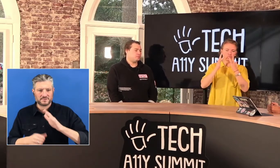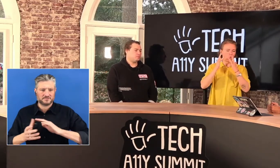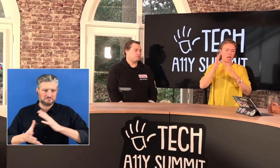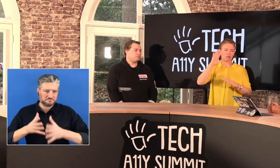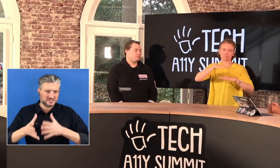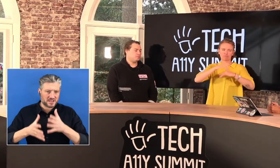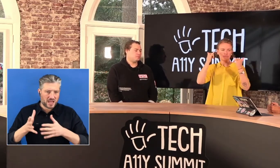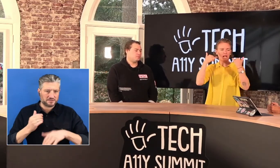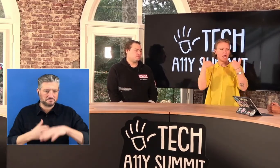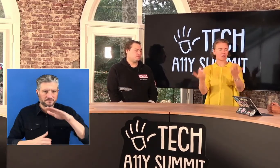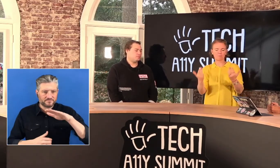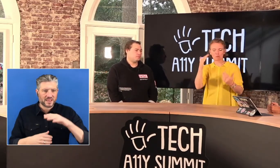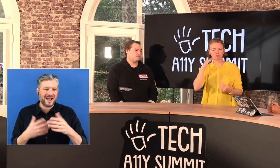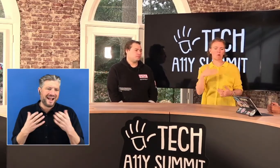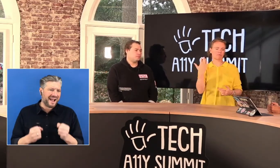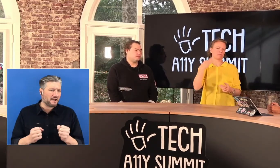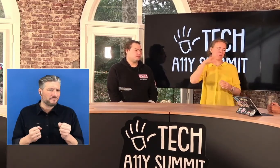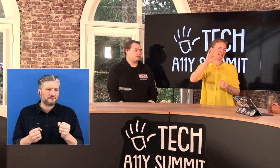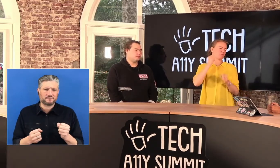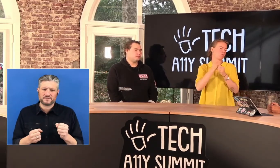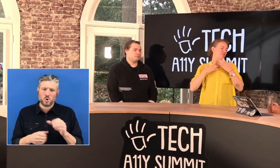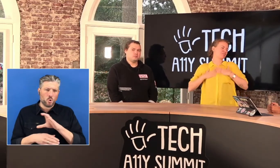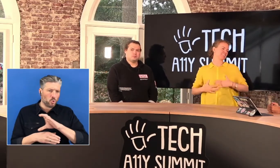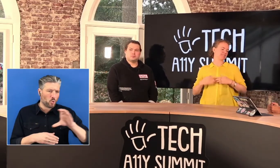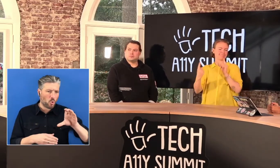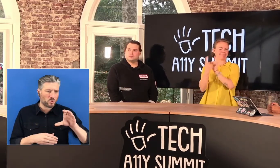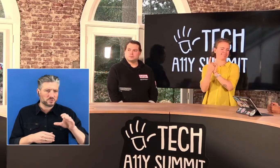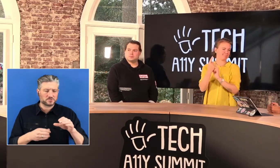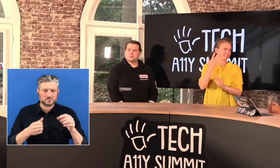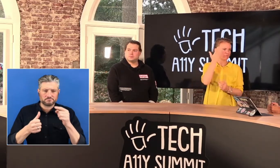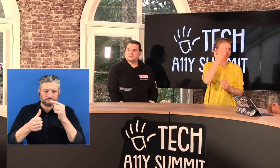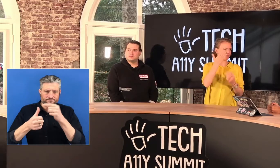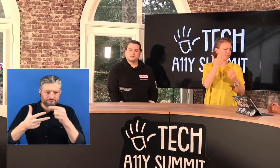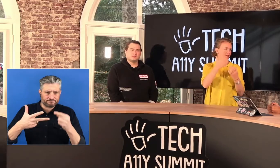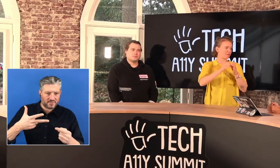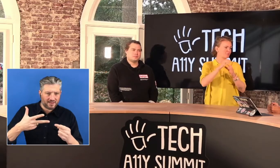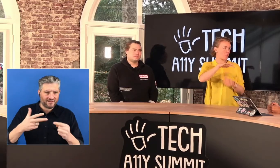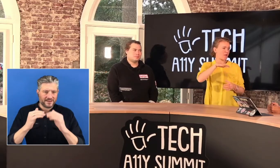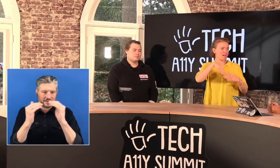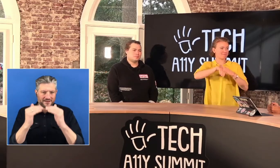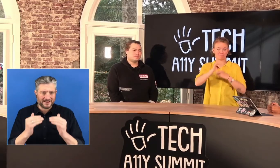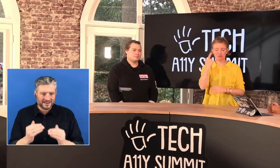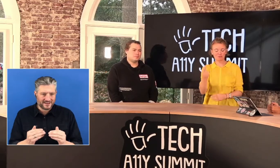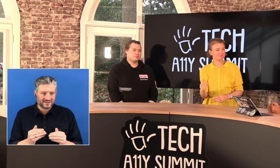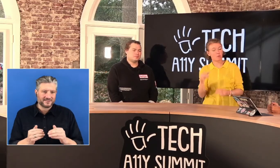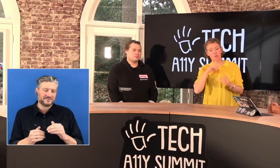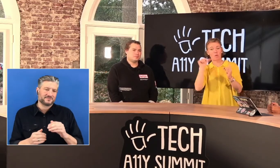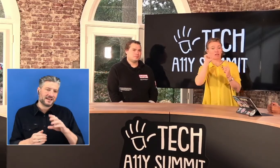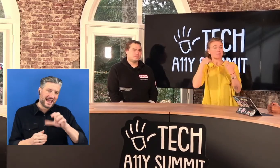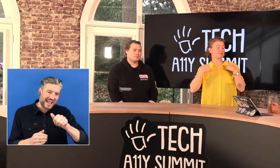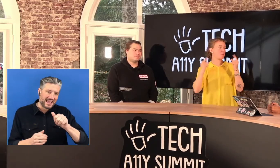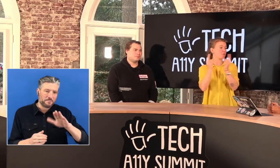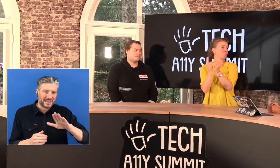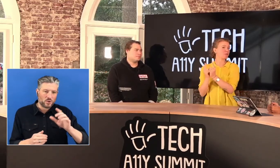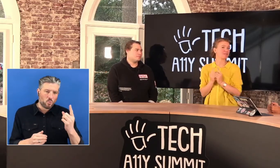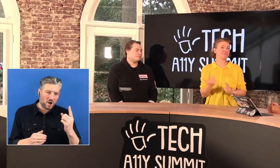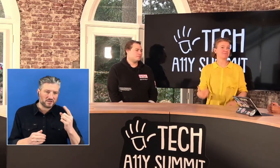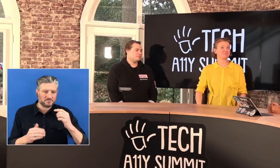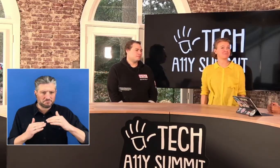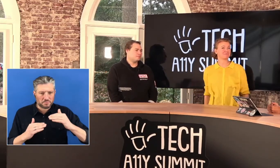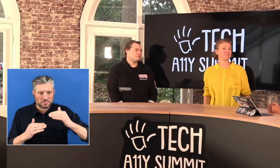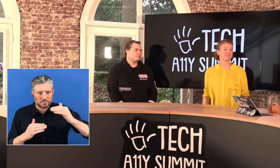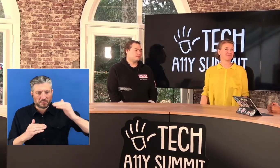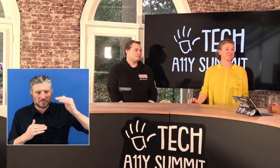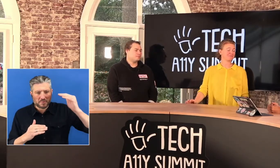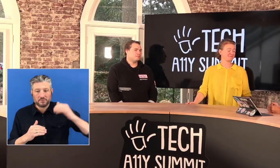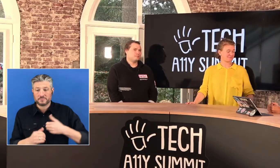all kinds of courses, so you can find a lot of courses online and live courses as well. So, and it's also a great